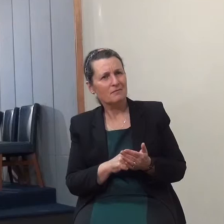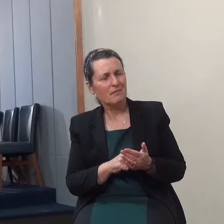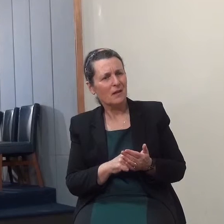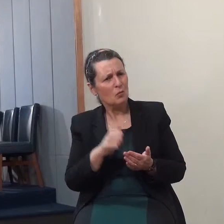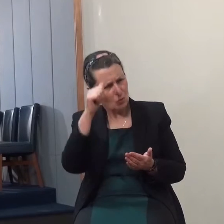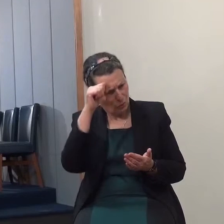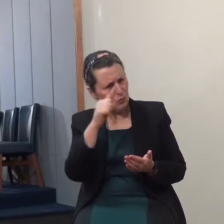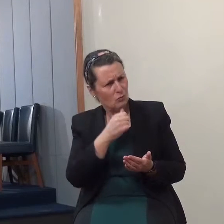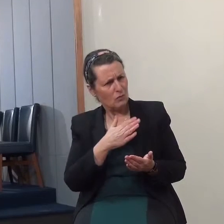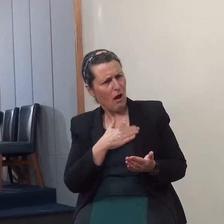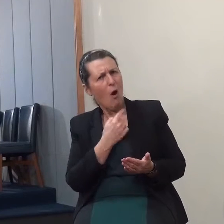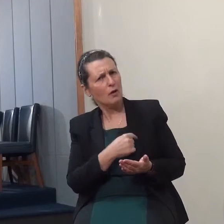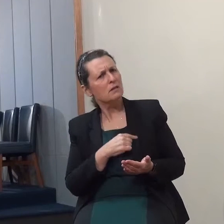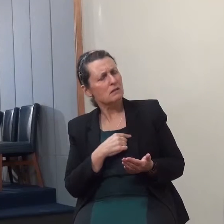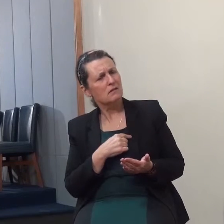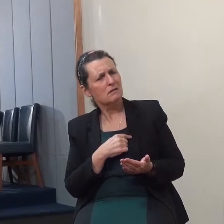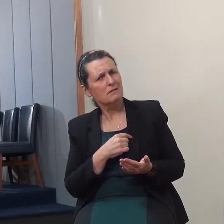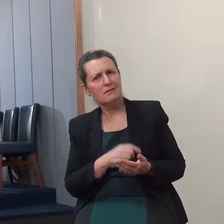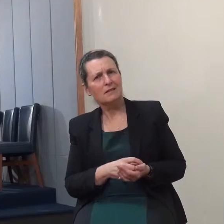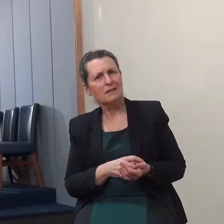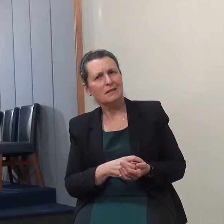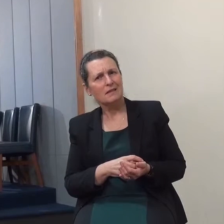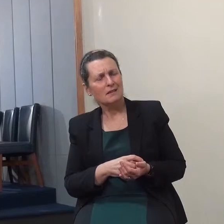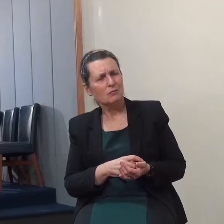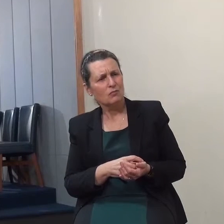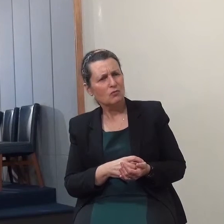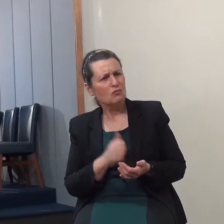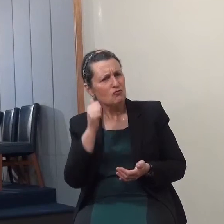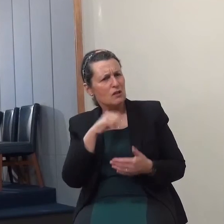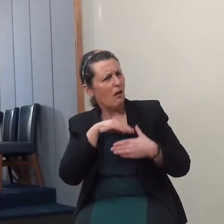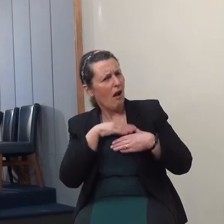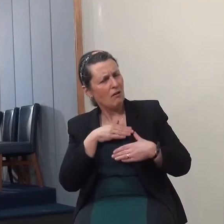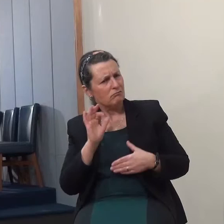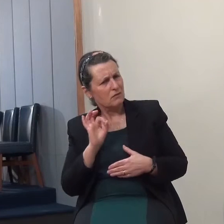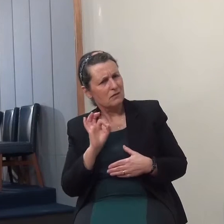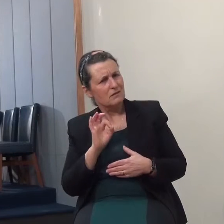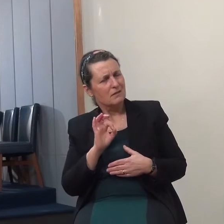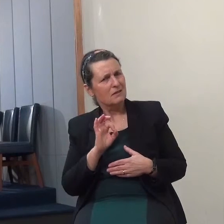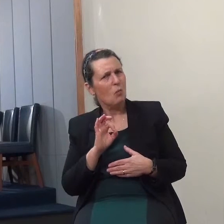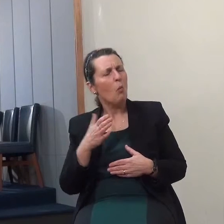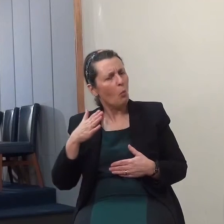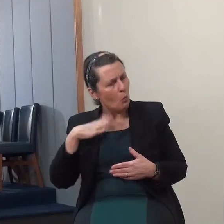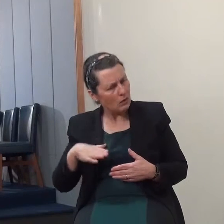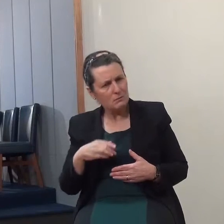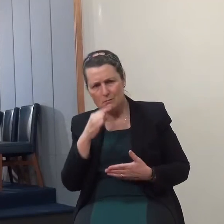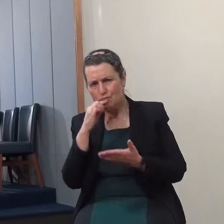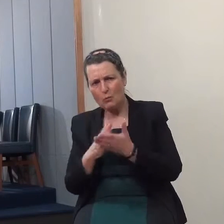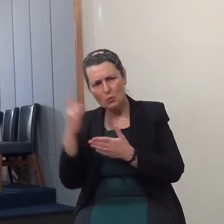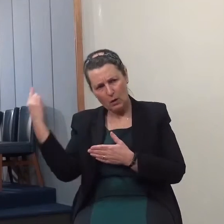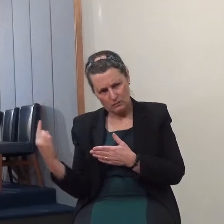perfectly sincere. There is no double thinking with you. You really want Messiah to